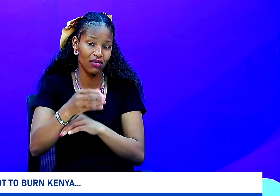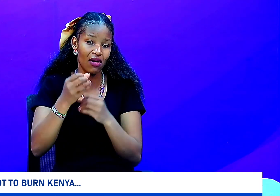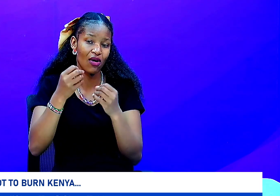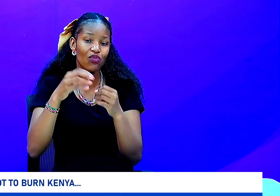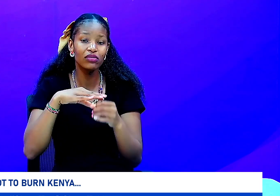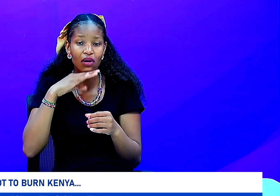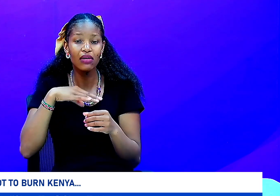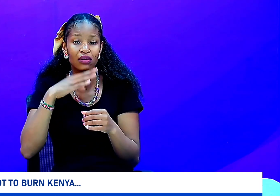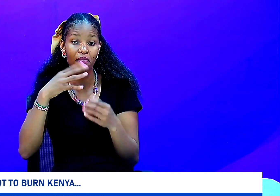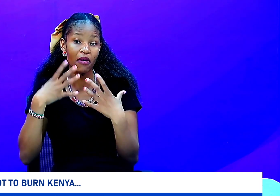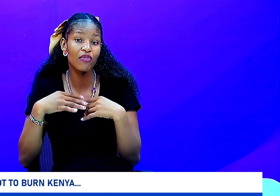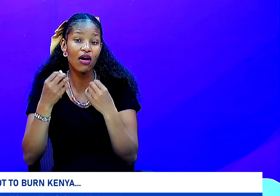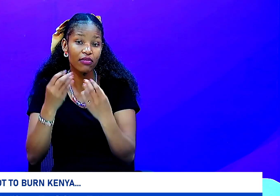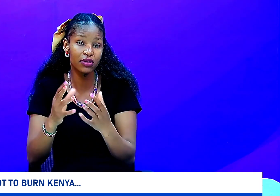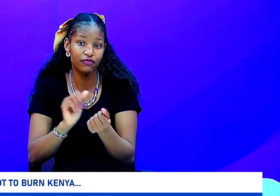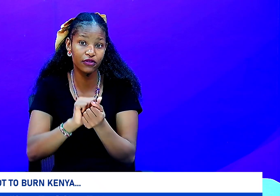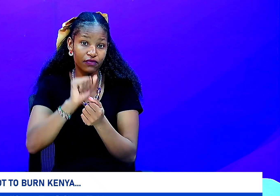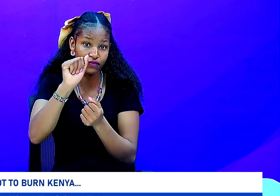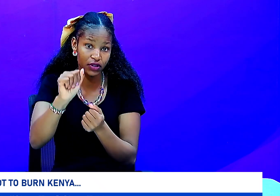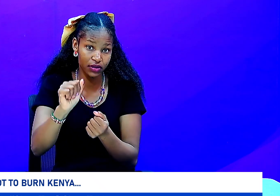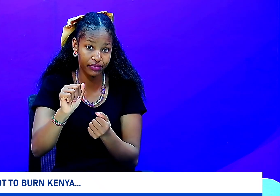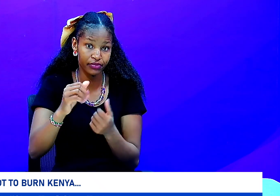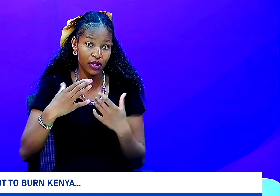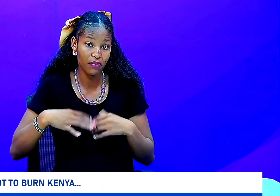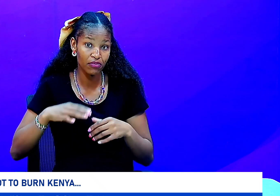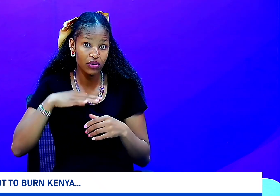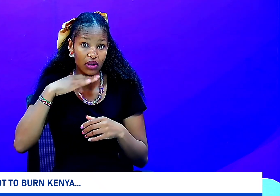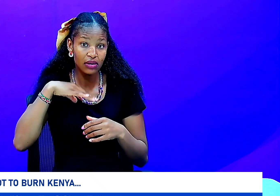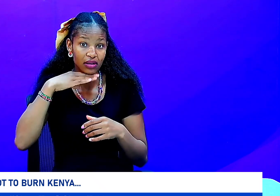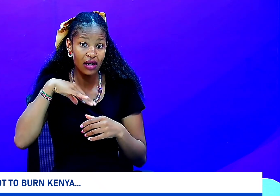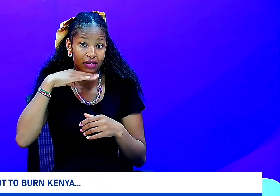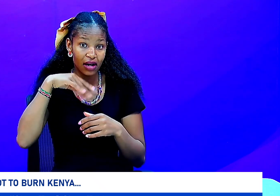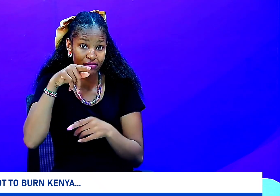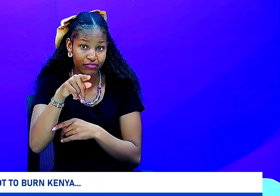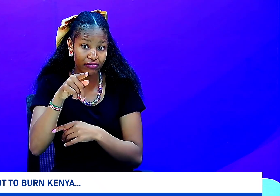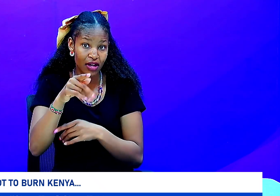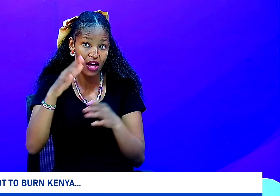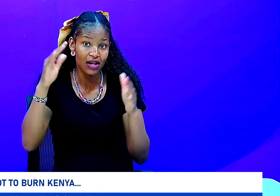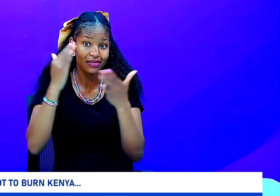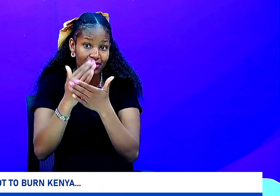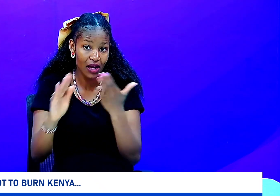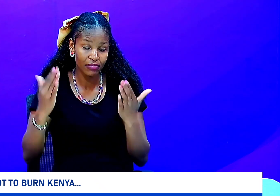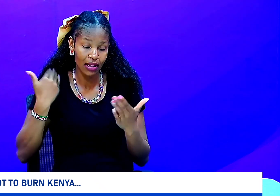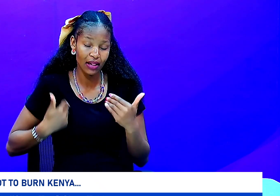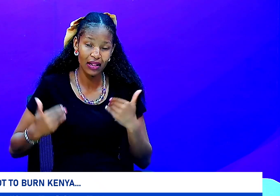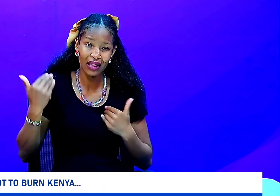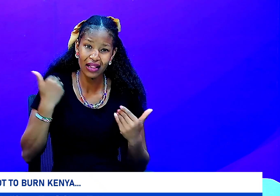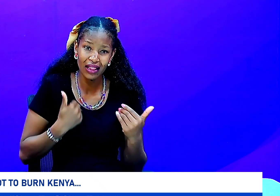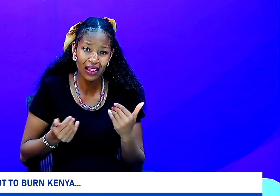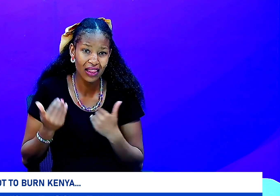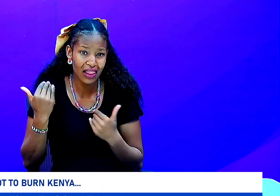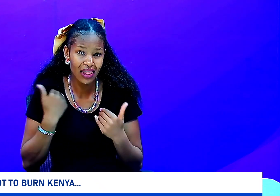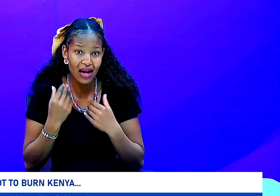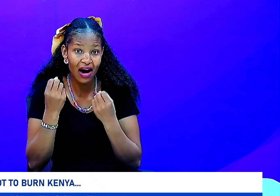left over 15 people dead and hundreds injured and left millions of shillings down the